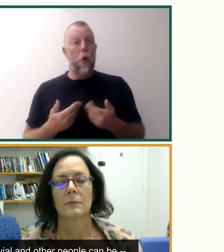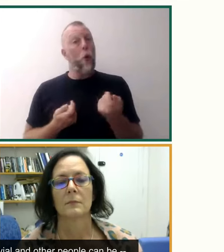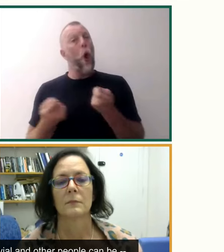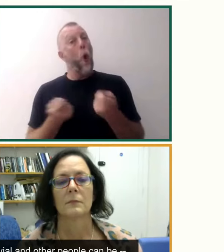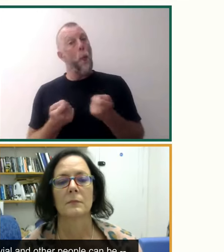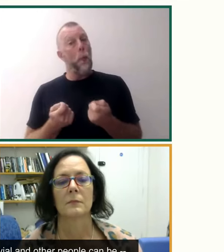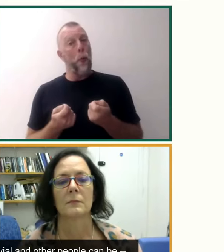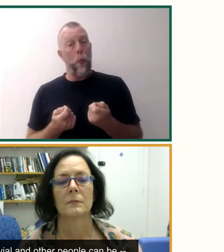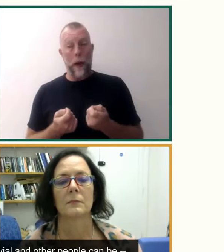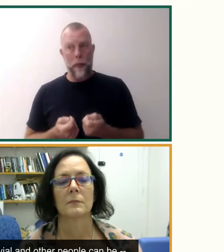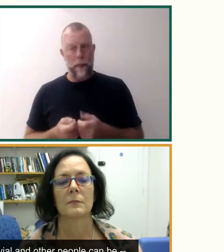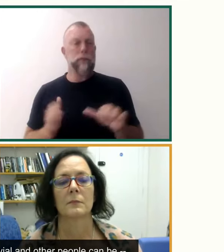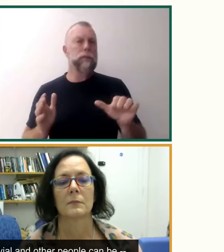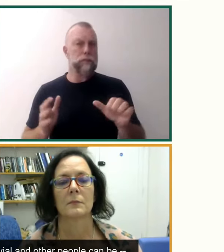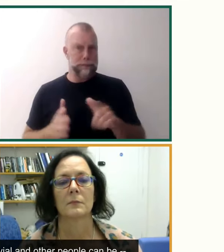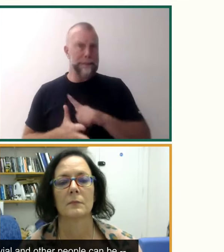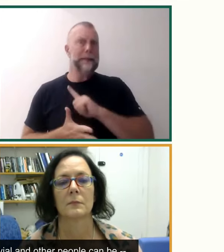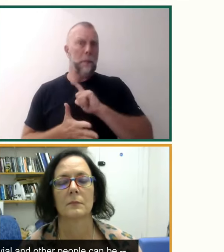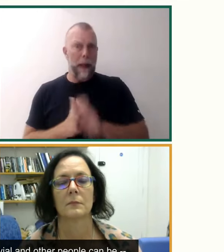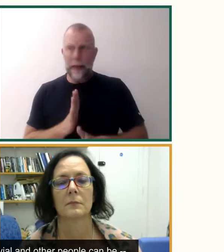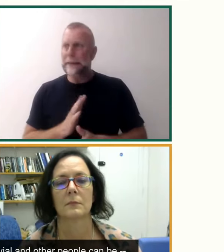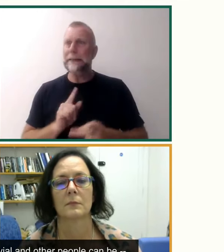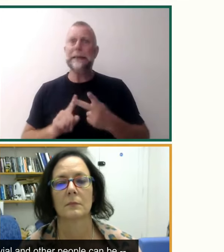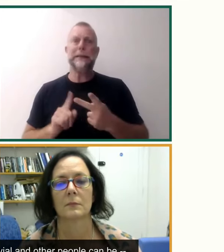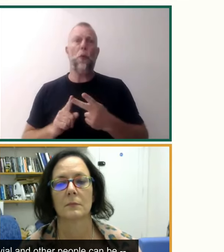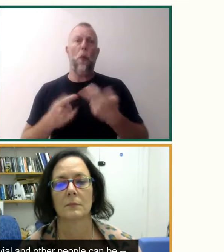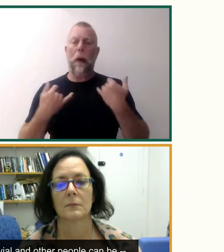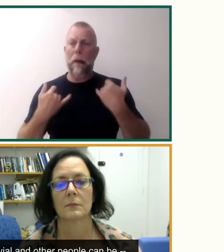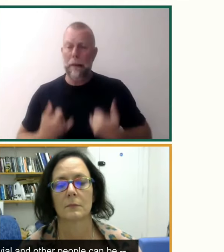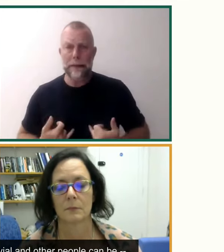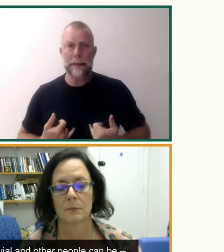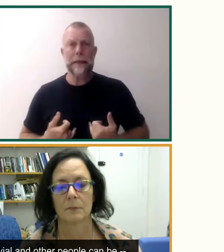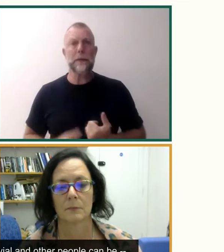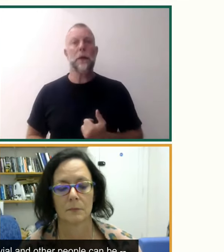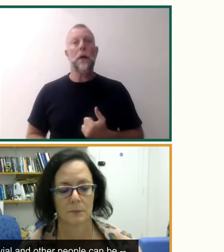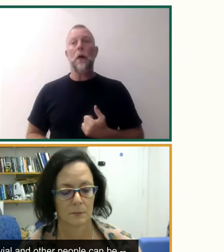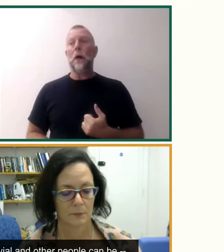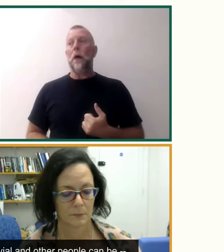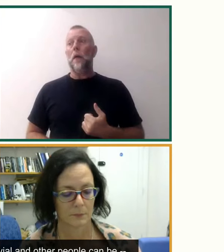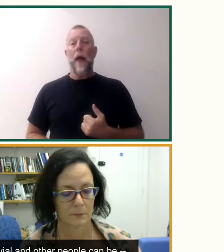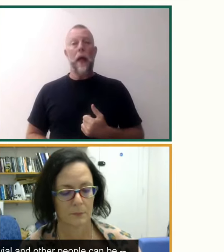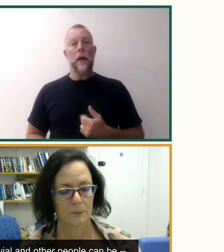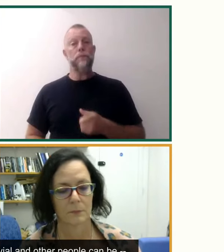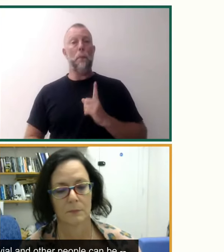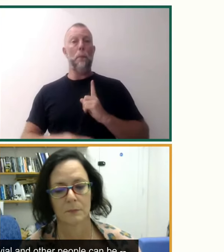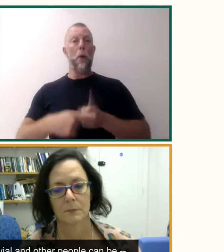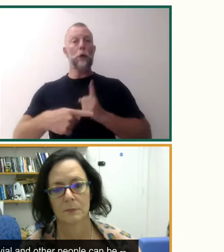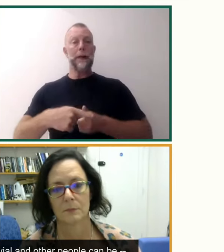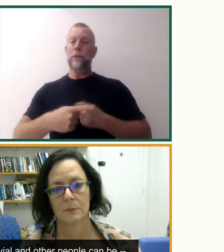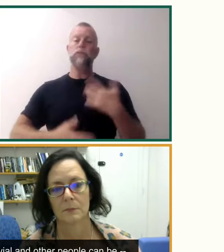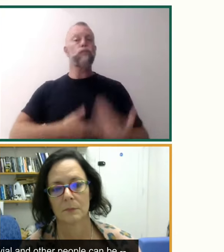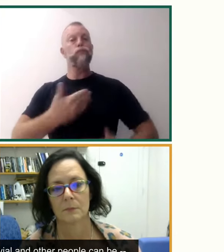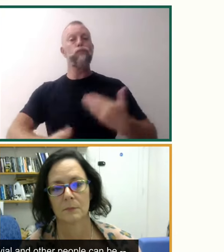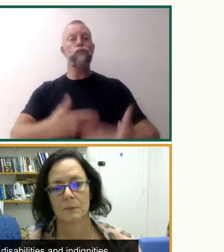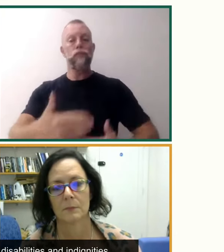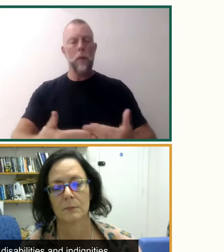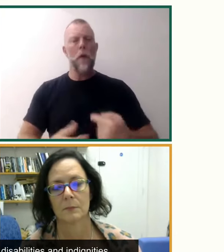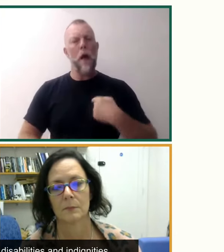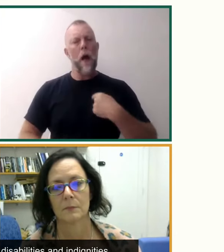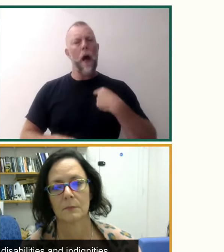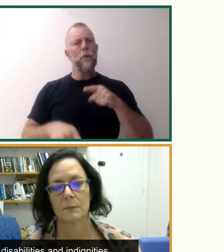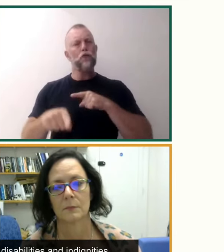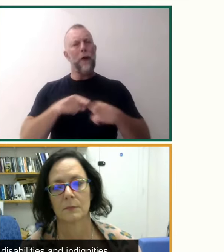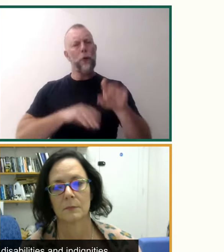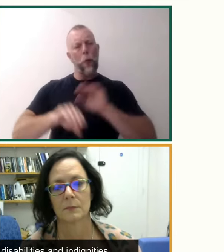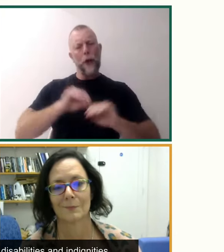disabilities and indignities, seemingly with kind of aplomb. And I spend my life trying to sort of figure